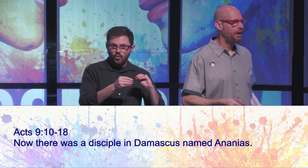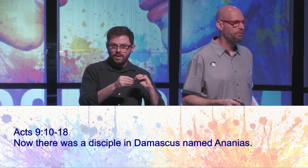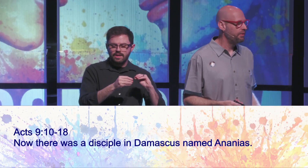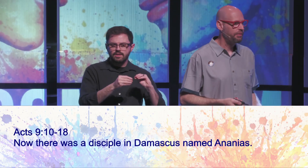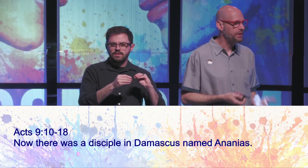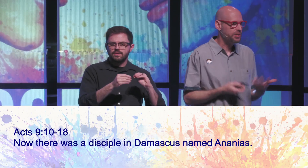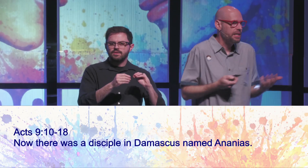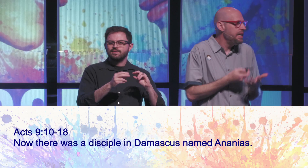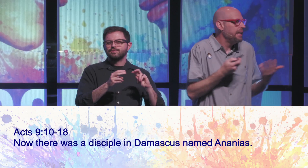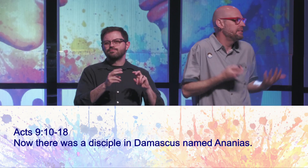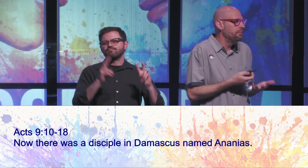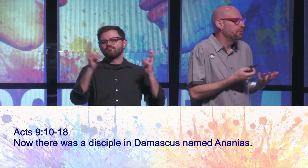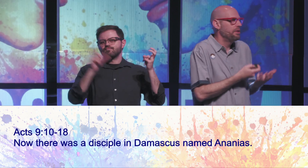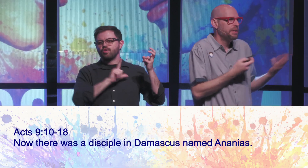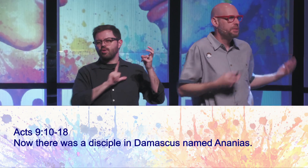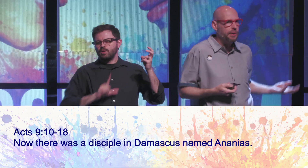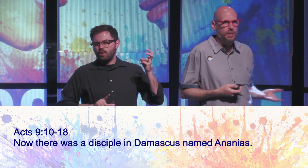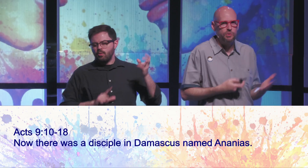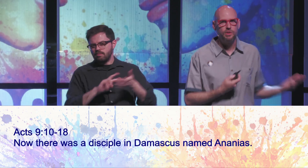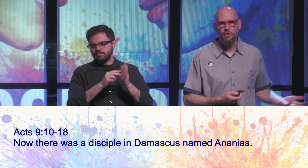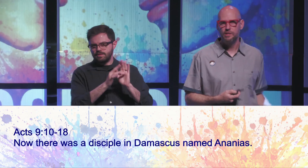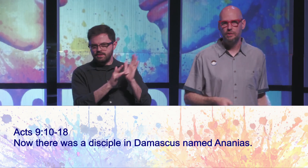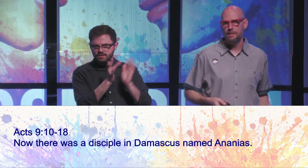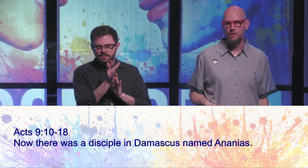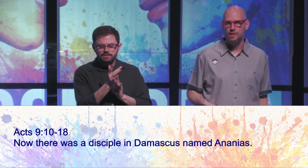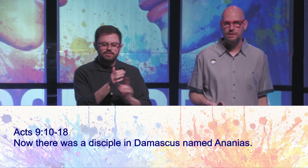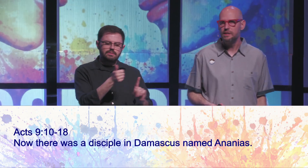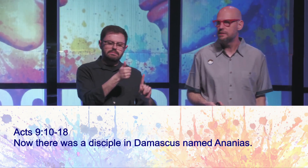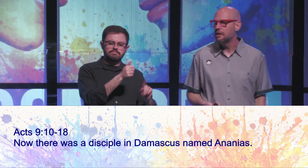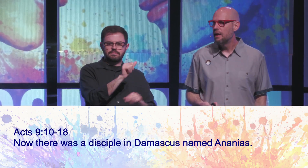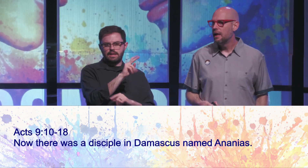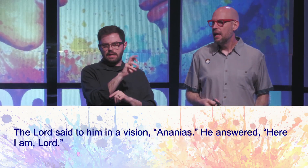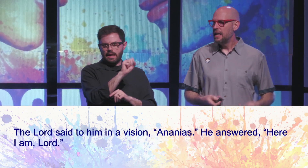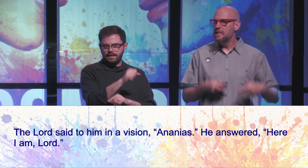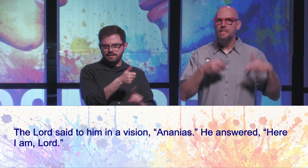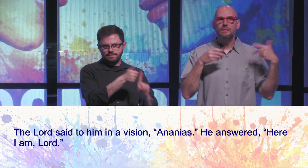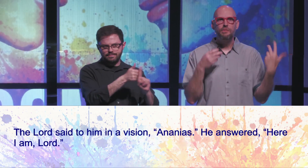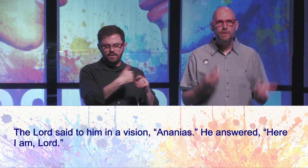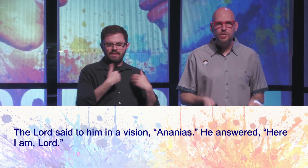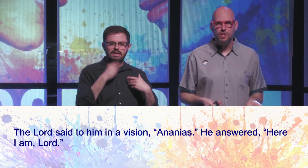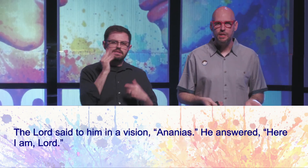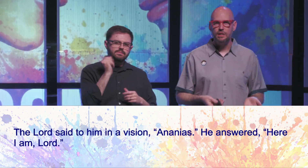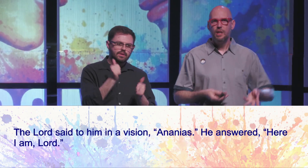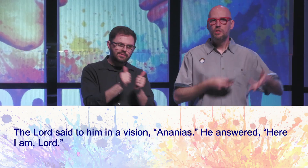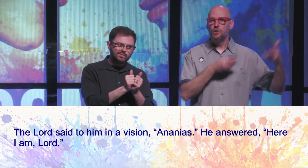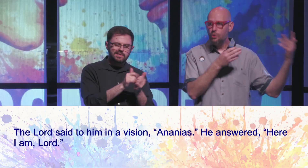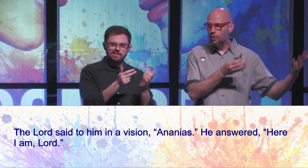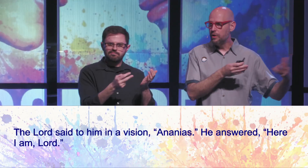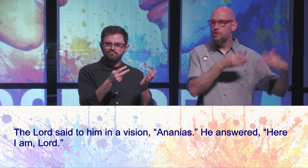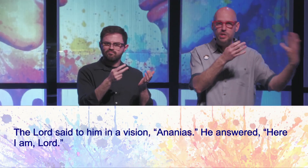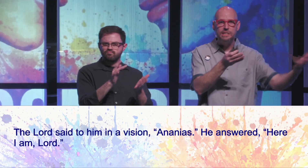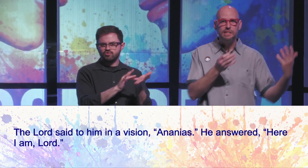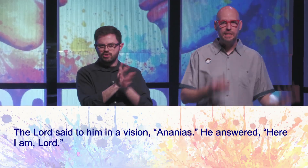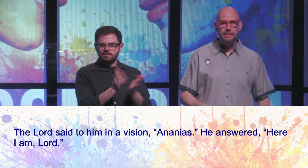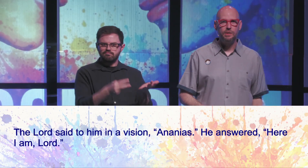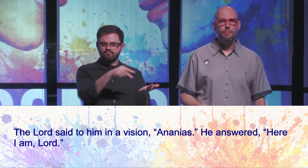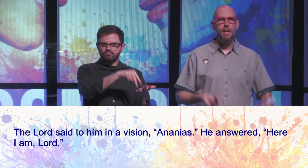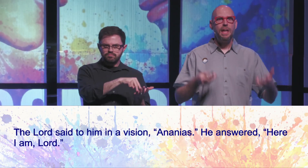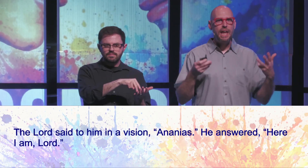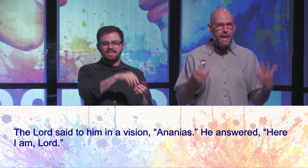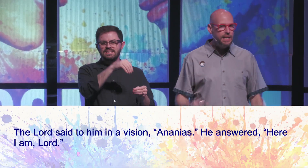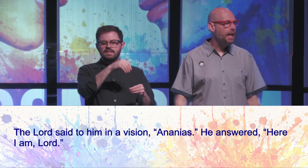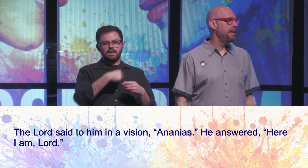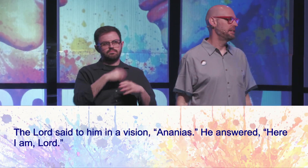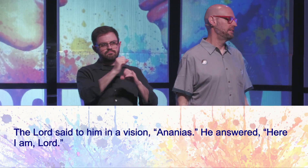has a vision. He has some sort of experience with the resurrected Jesus. And in this vision, the Lord, or Jesus, says to